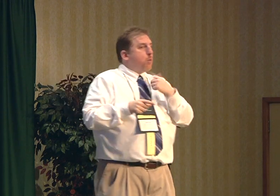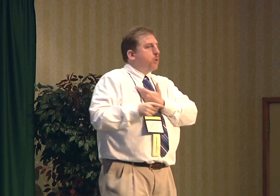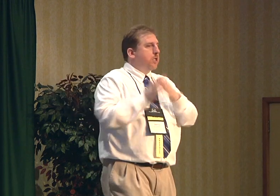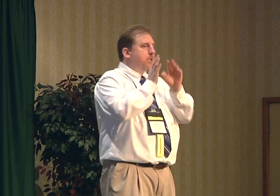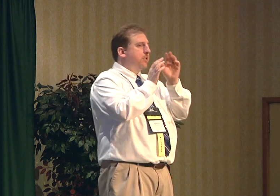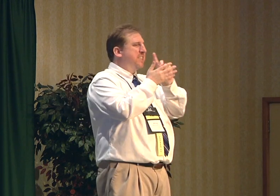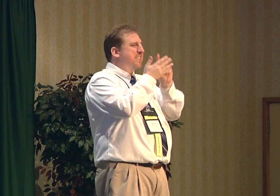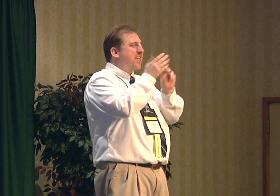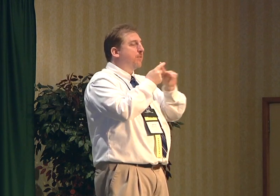that.